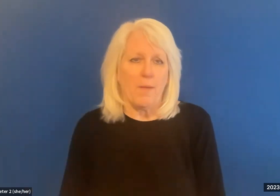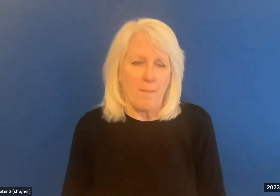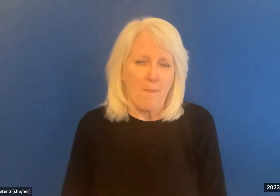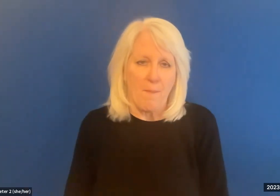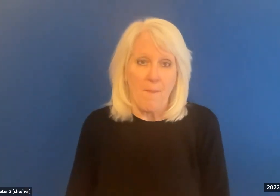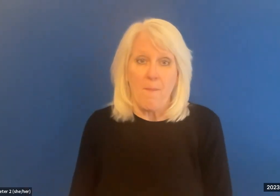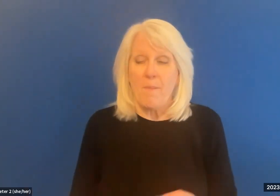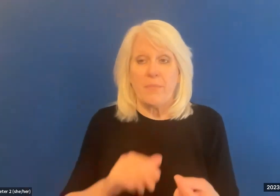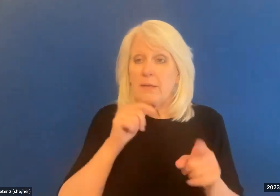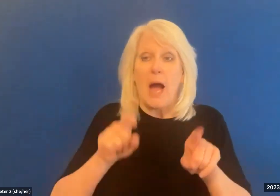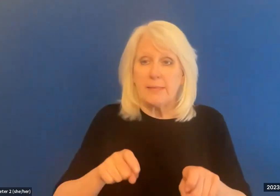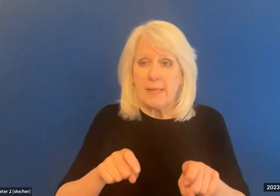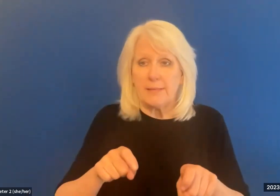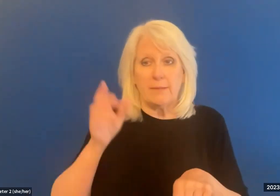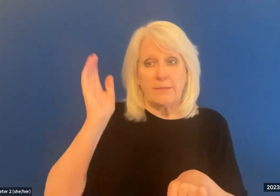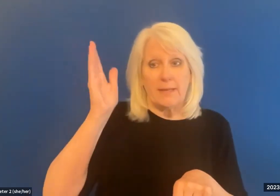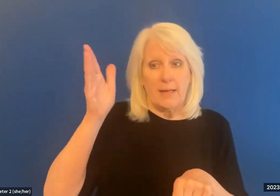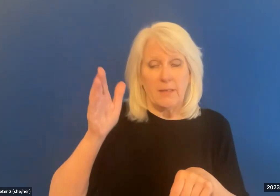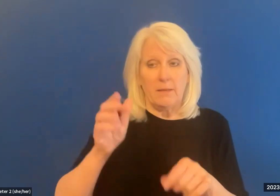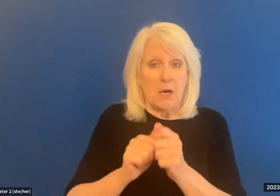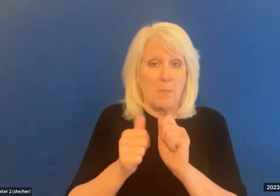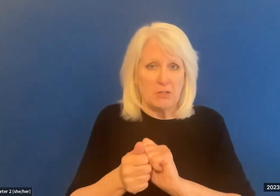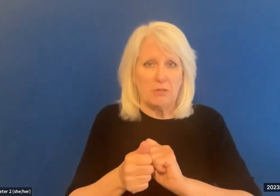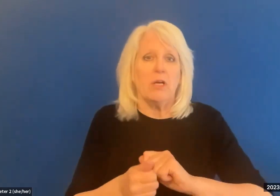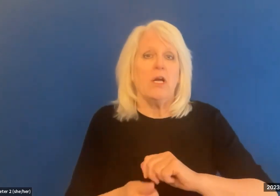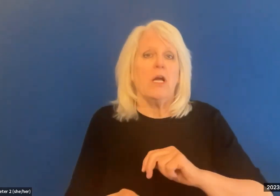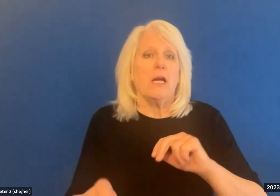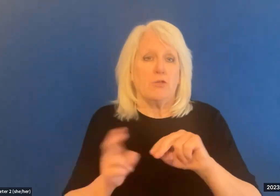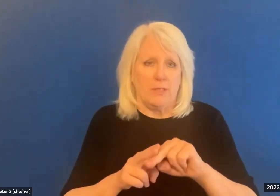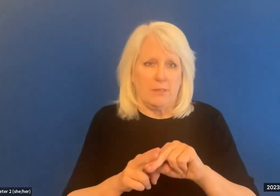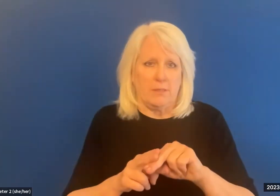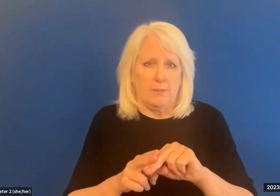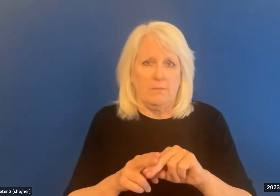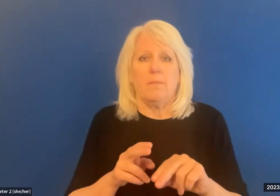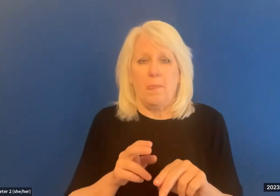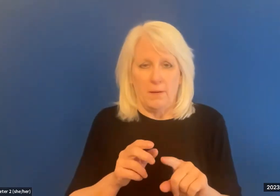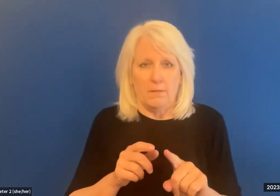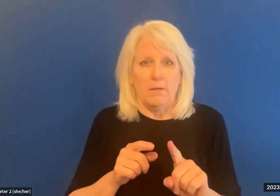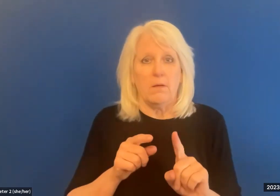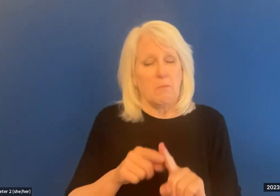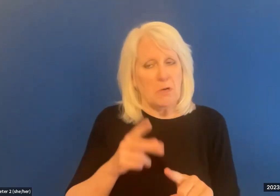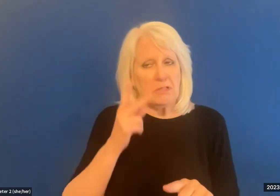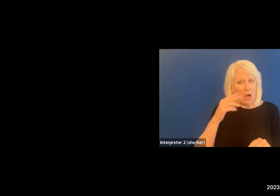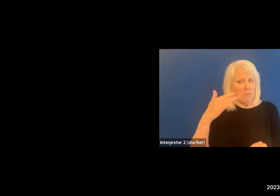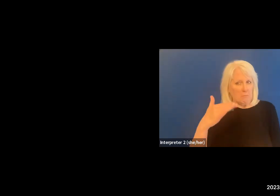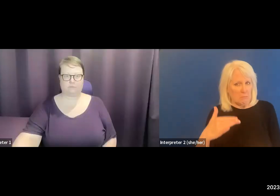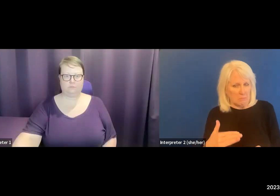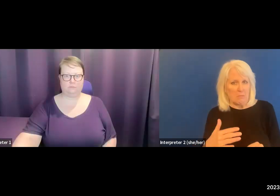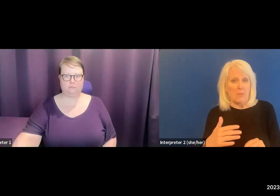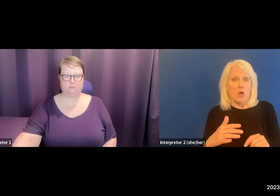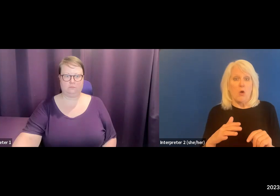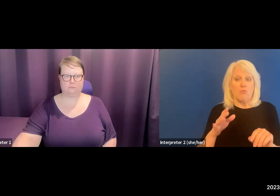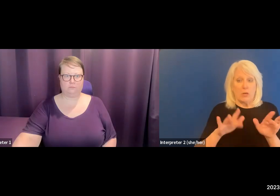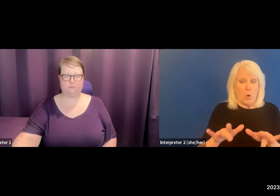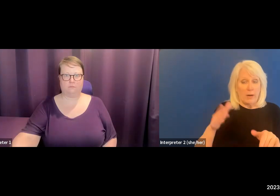2021. For non-testing didactic accommodations, significant increases from 2019 to 2021 were observed. For recorded lectures, there was